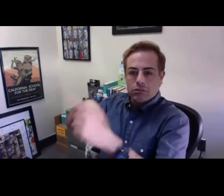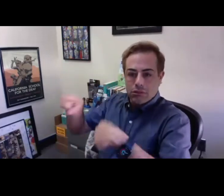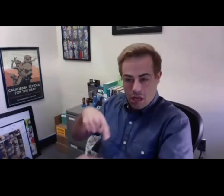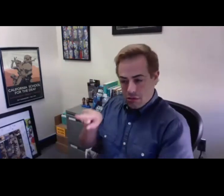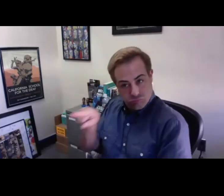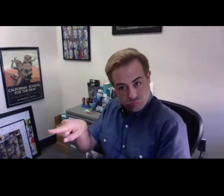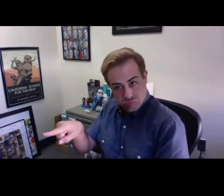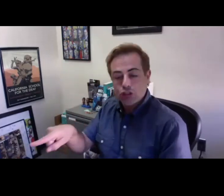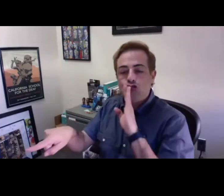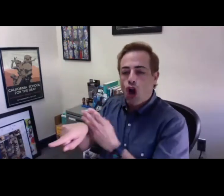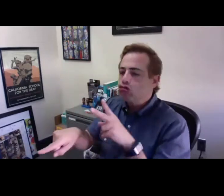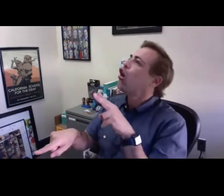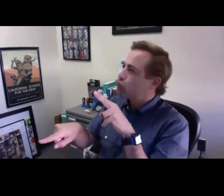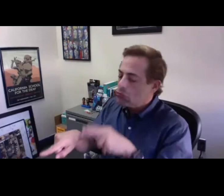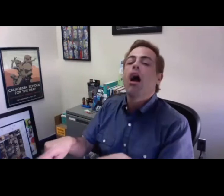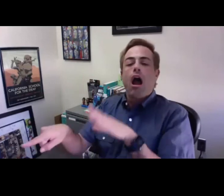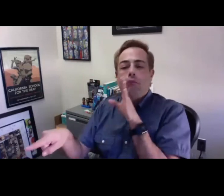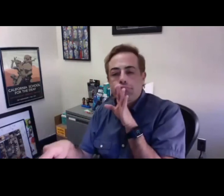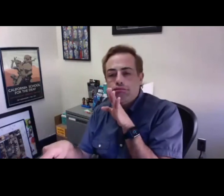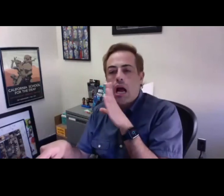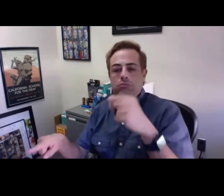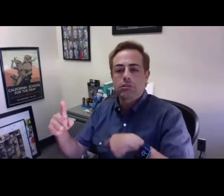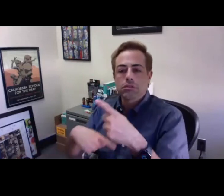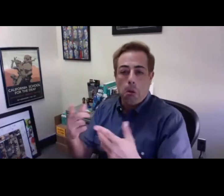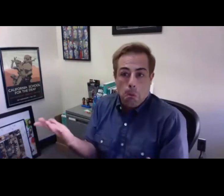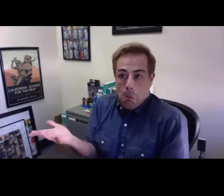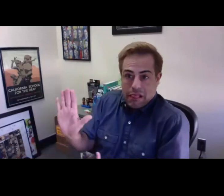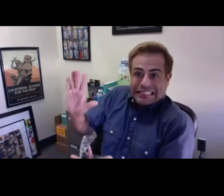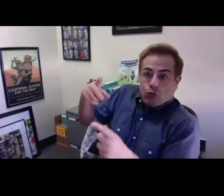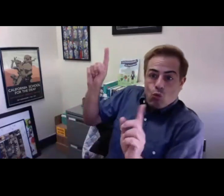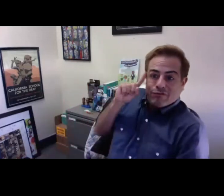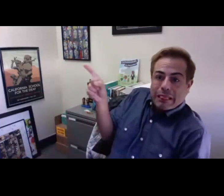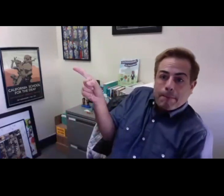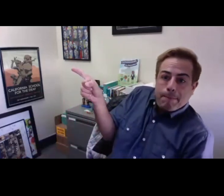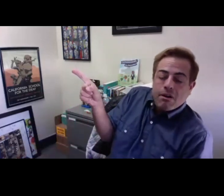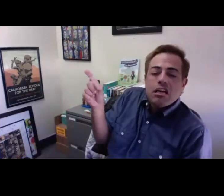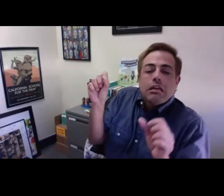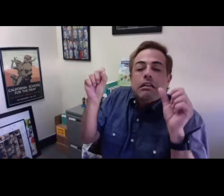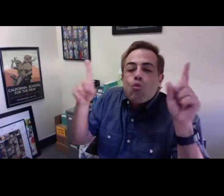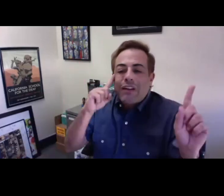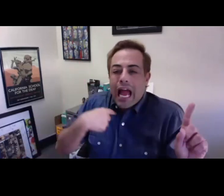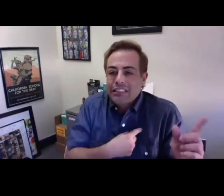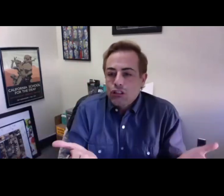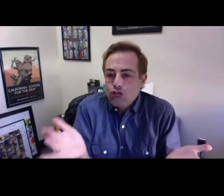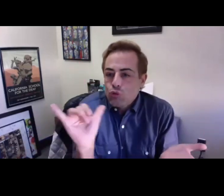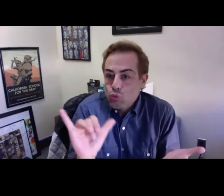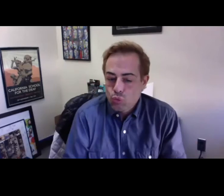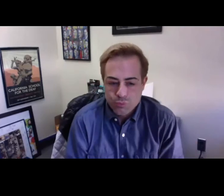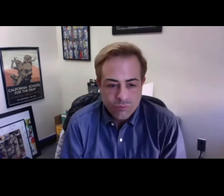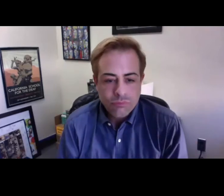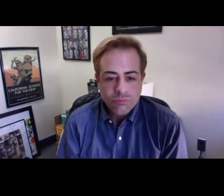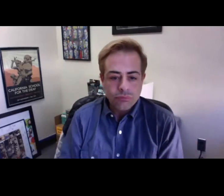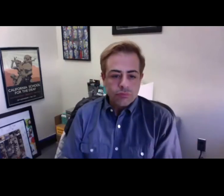that at home they will use ASL and signing and speech, and it works